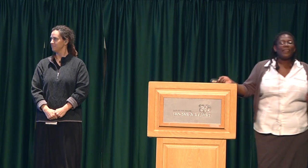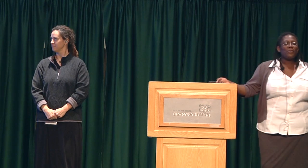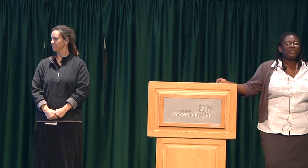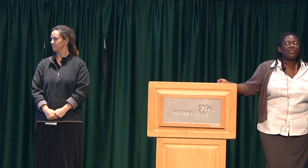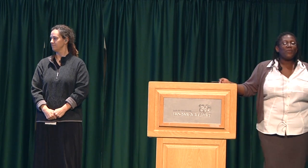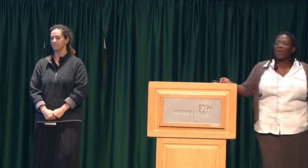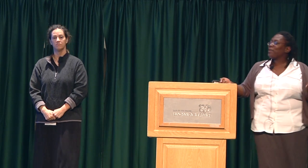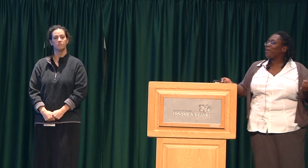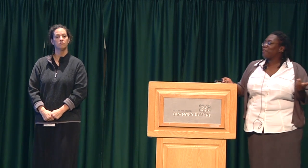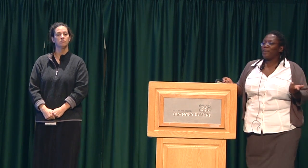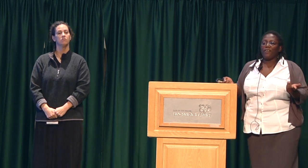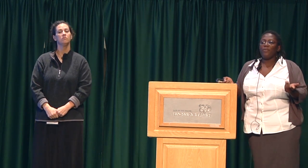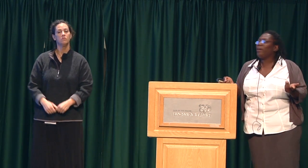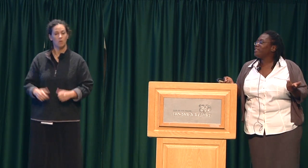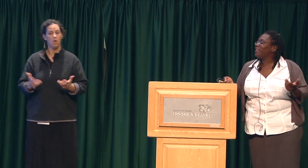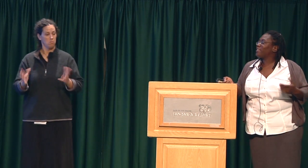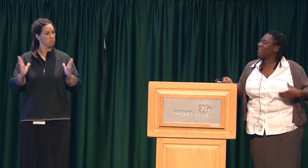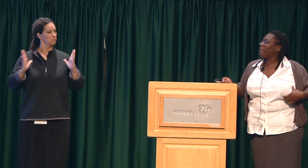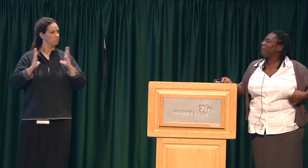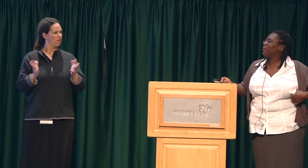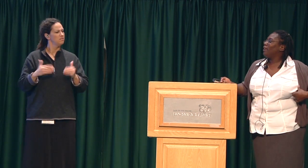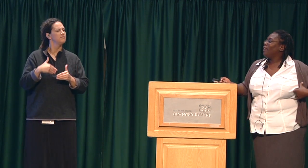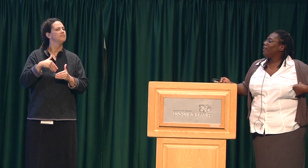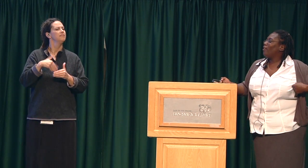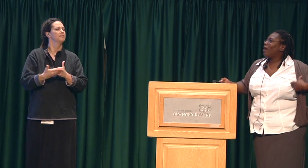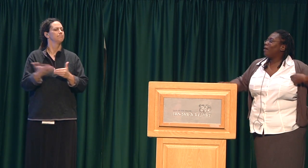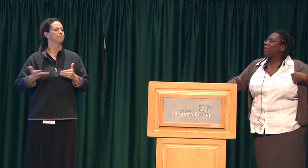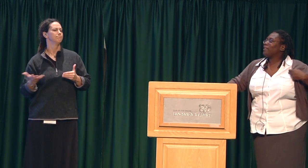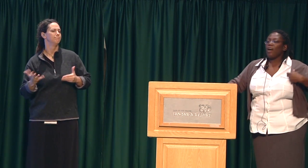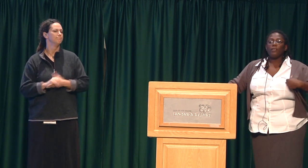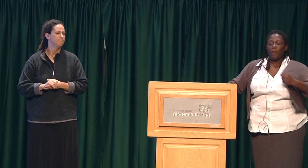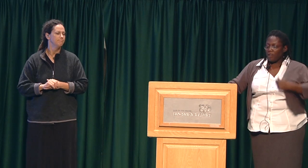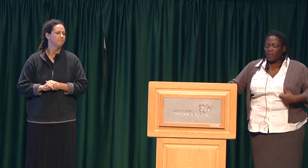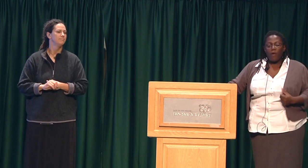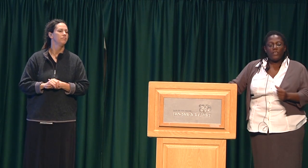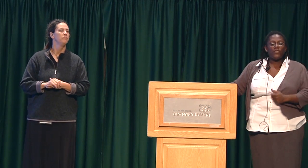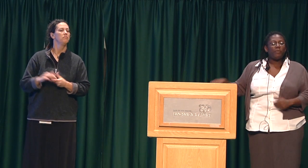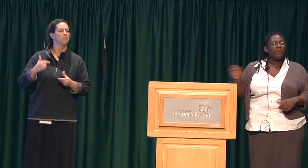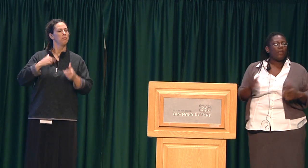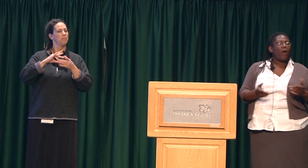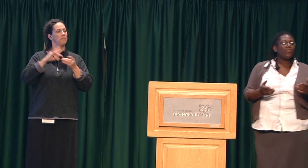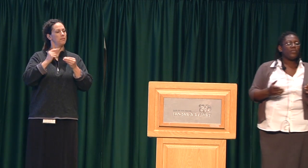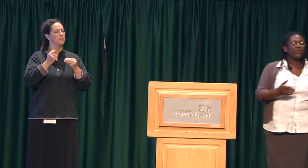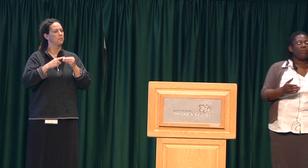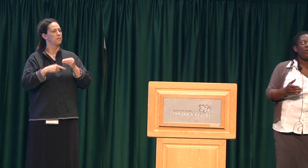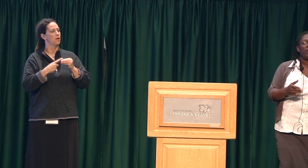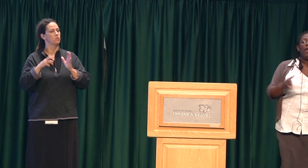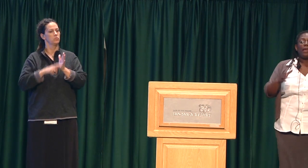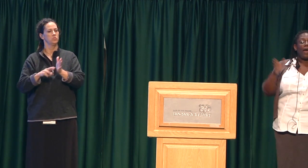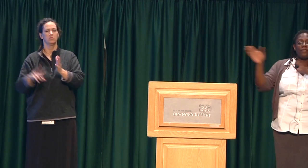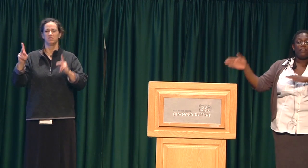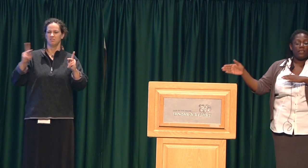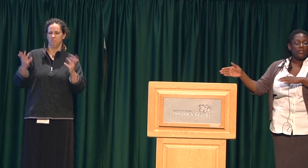So the next question is, so where do we go from here? What is the next step? You know, I talk about research, and people say, why is research